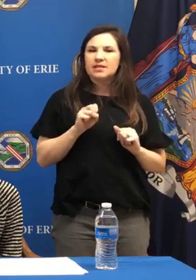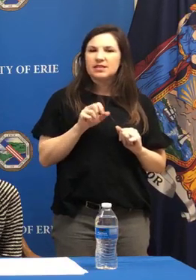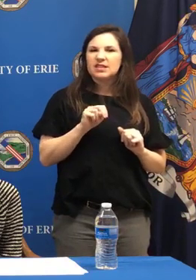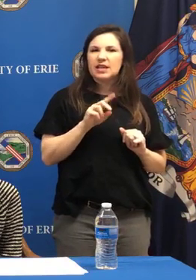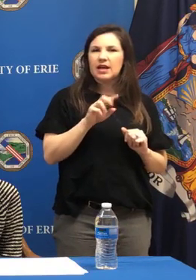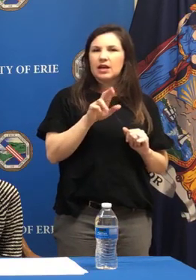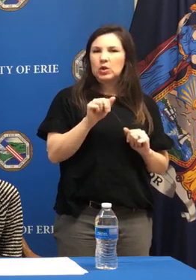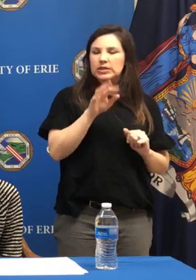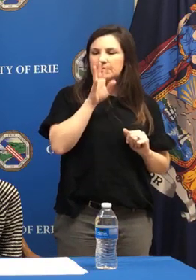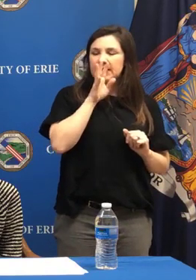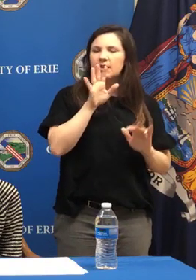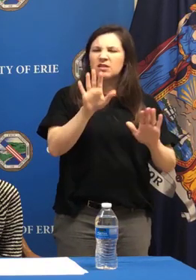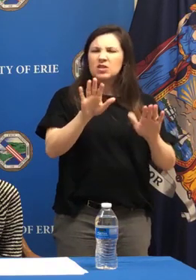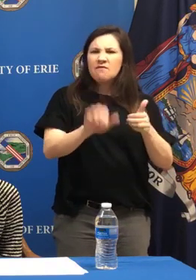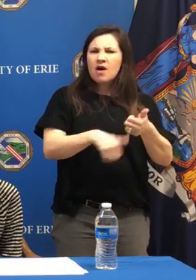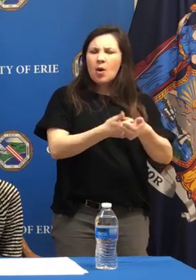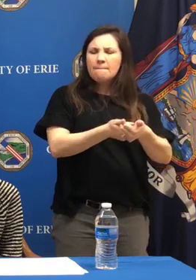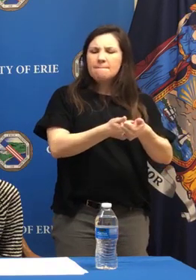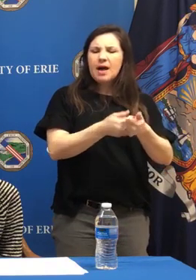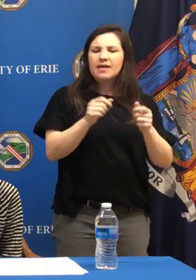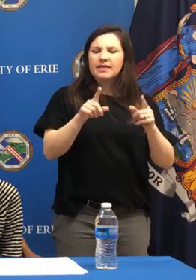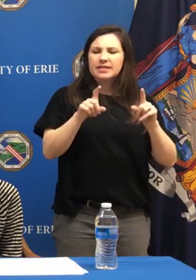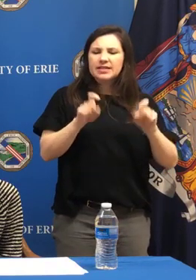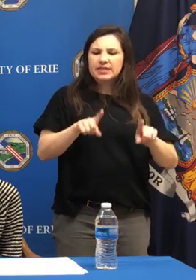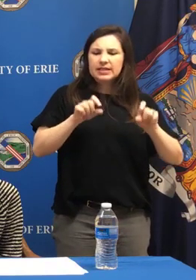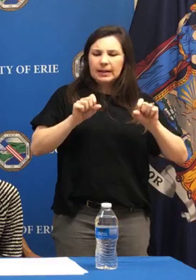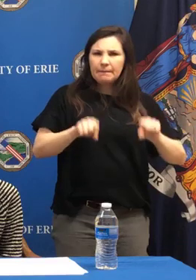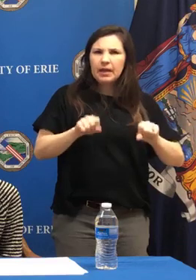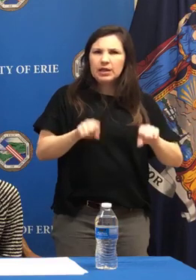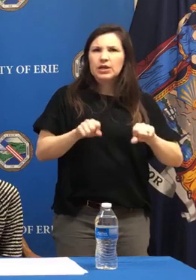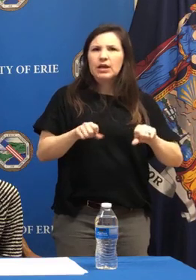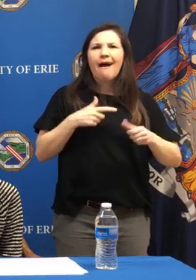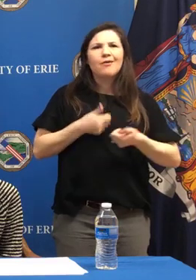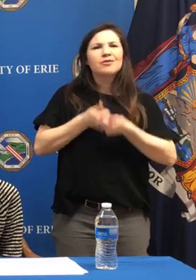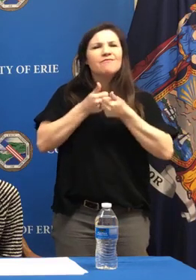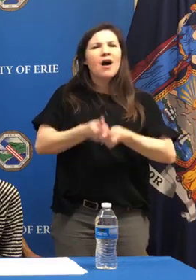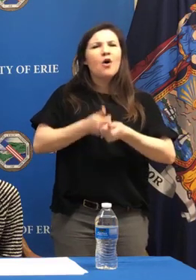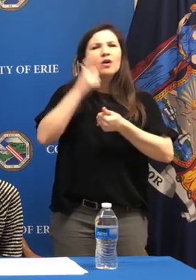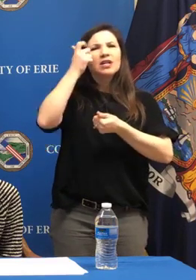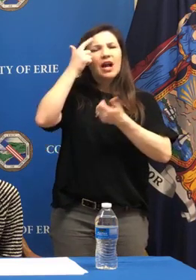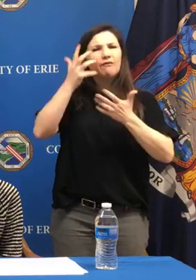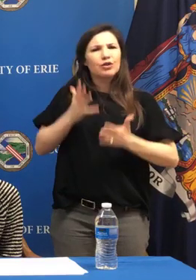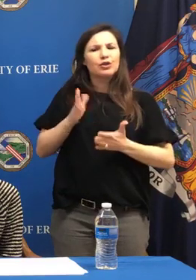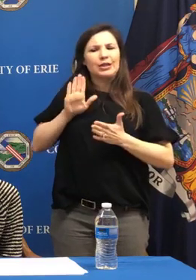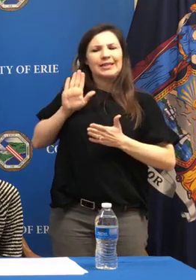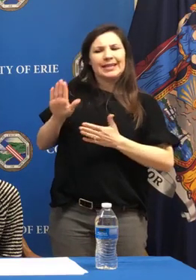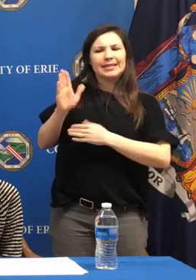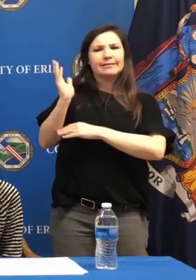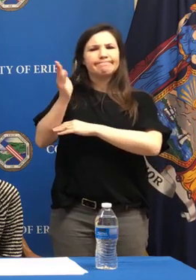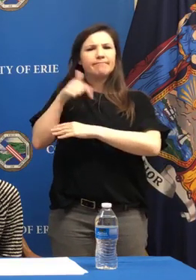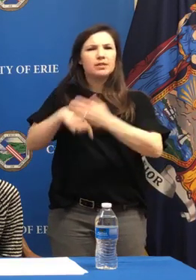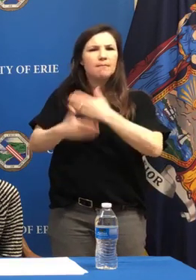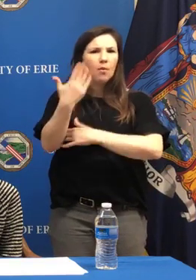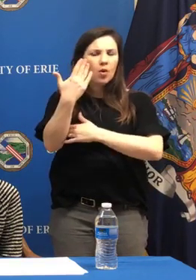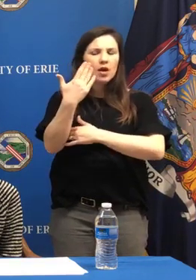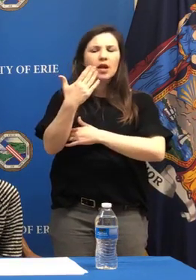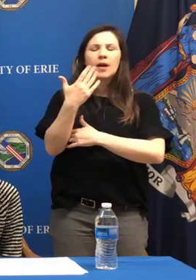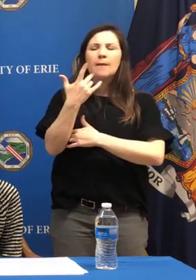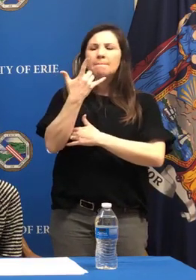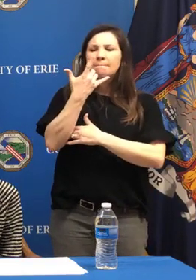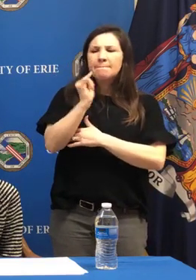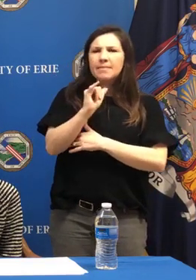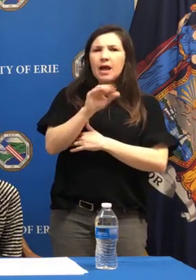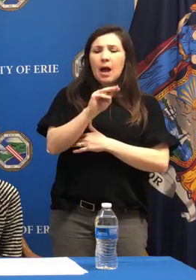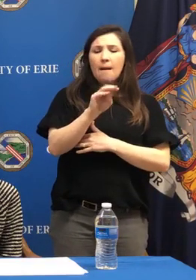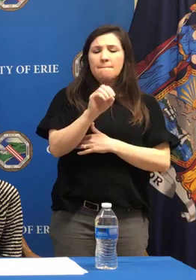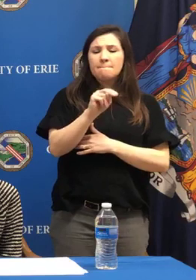Just to follow up on the testing capacity, I was following the governor's press conference this morning, and it looks as if